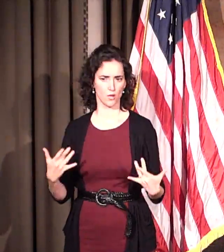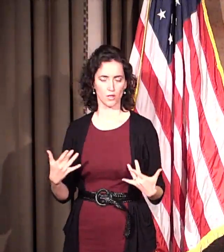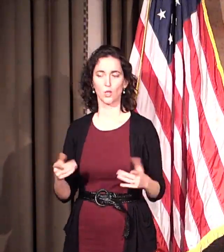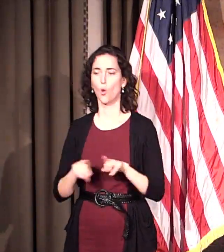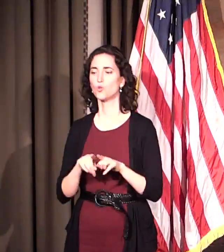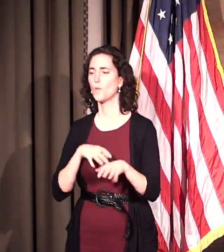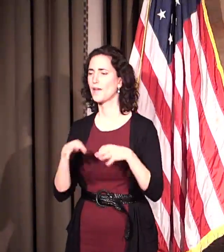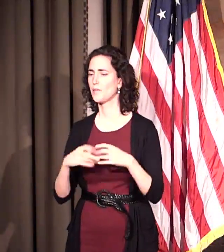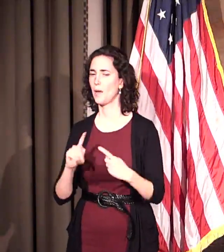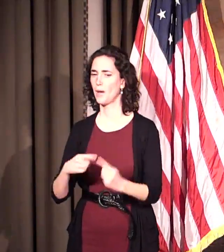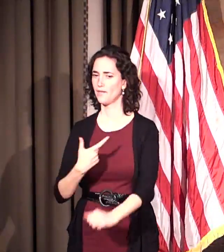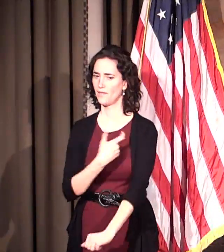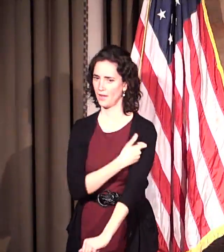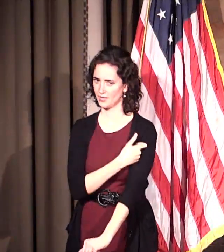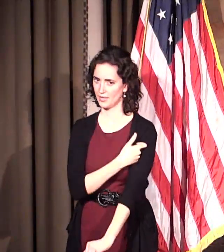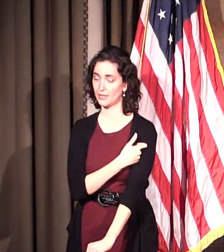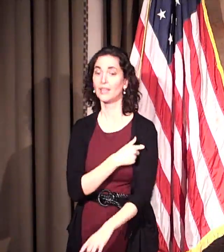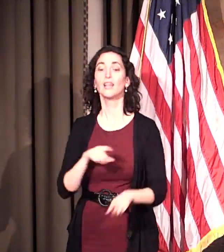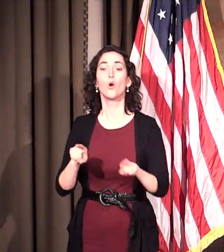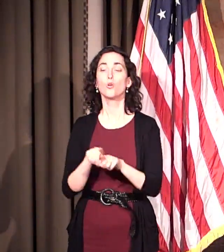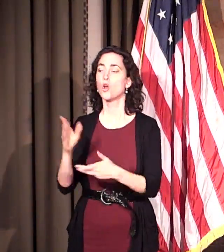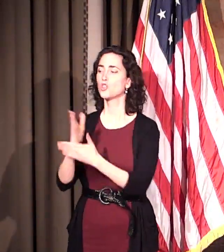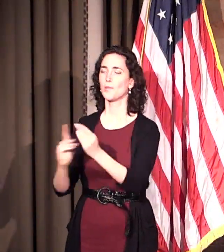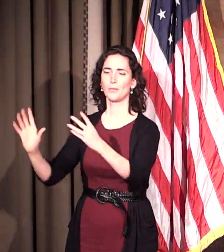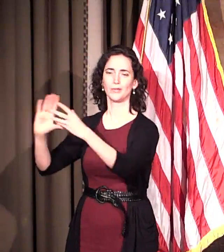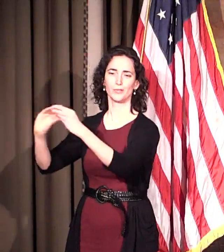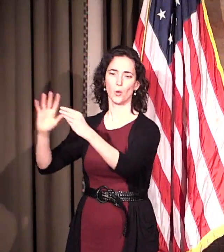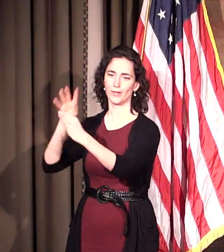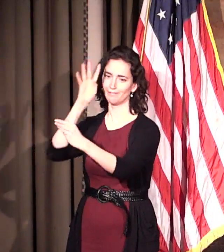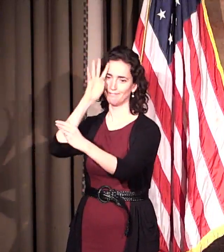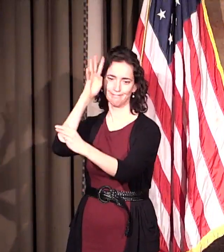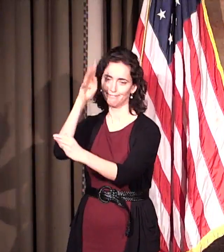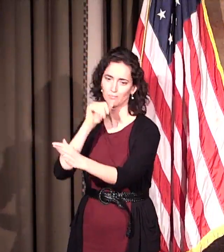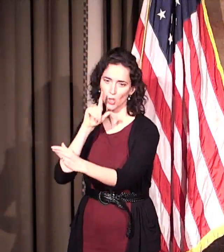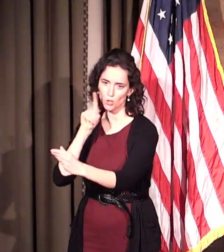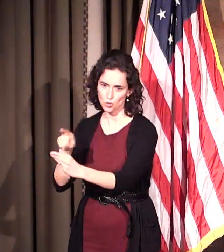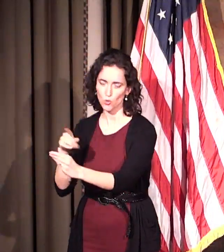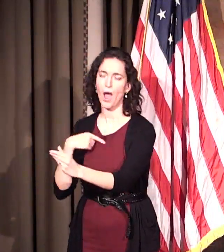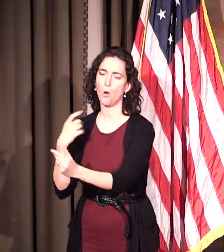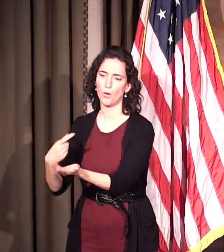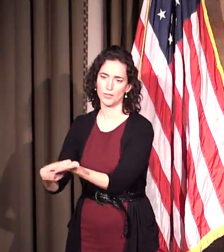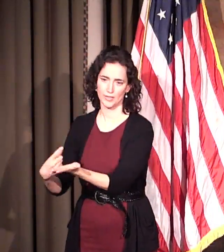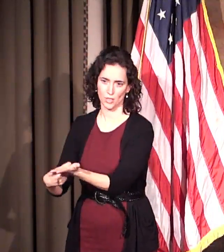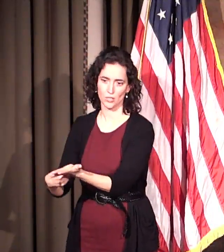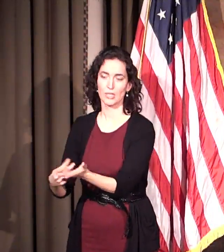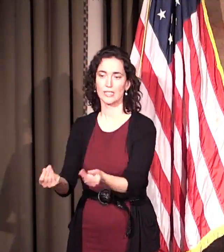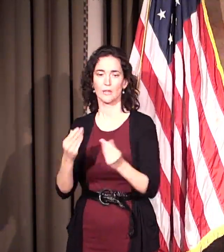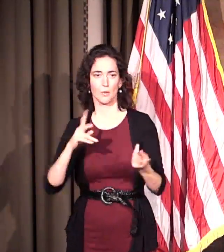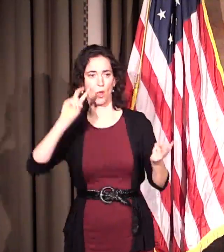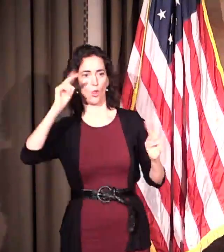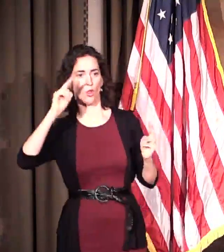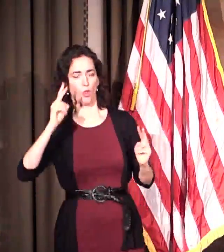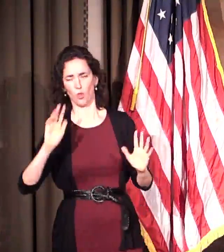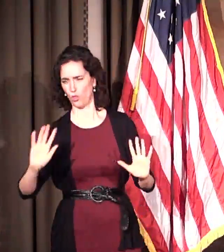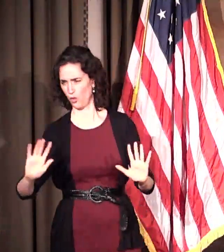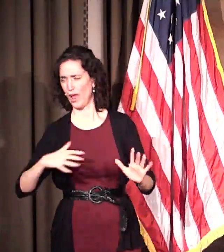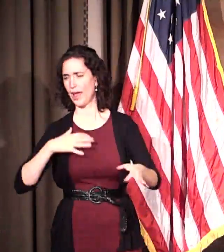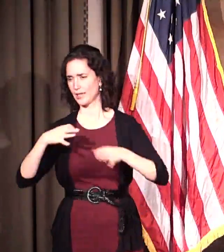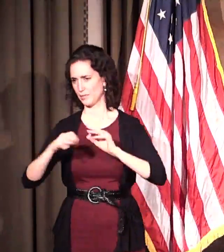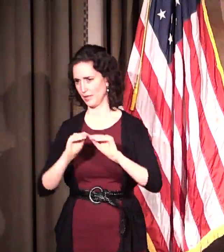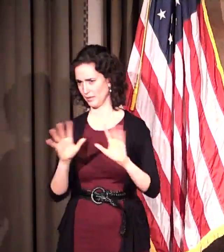do want to spend some time discussing some myths that are out there that have been causing me to lose sleep, no question about that.